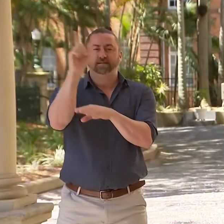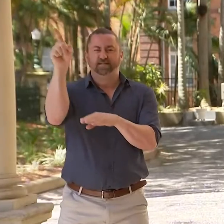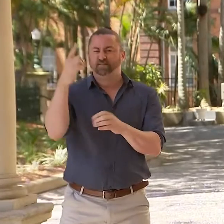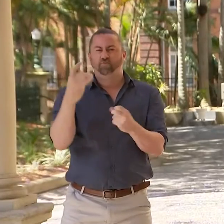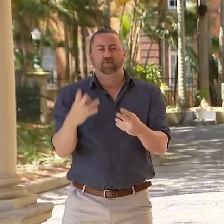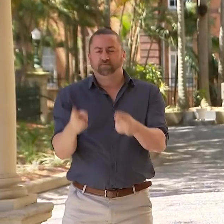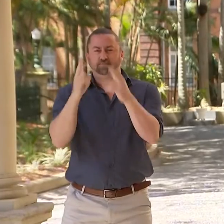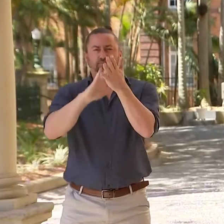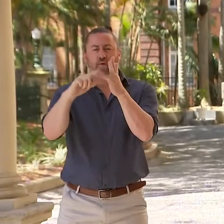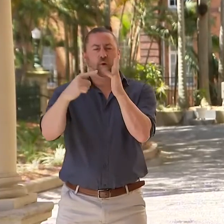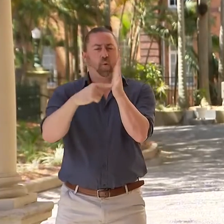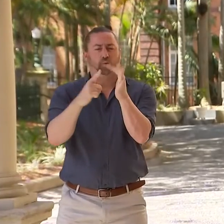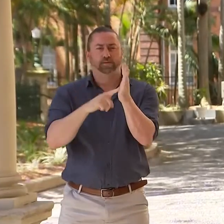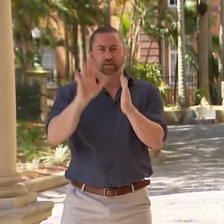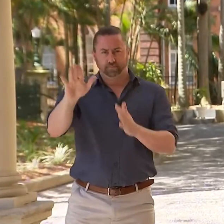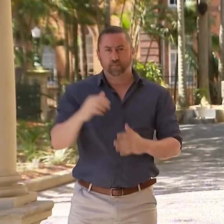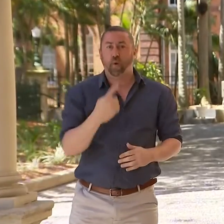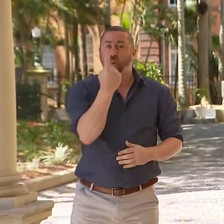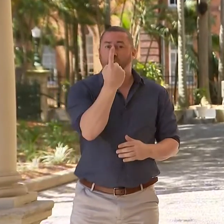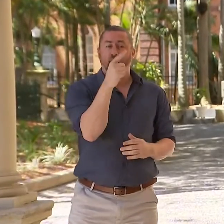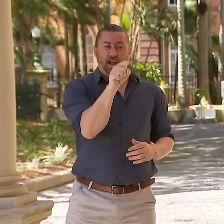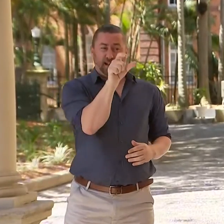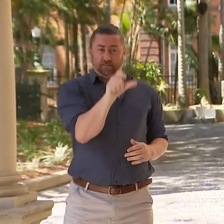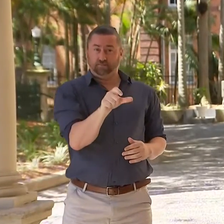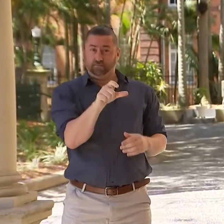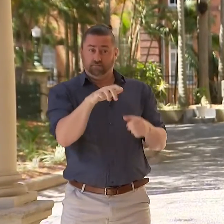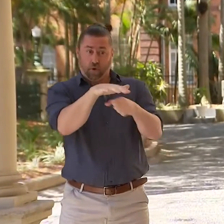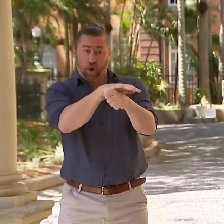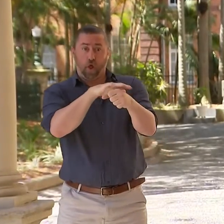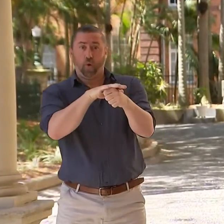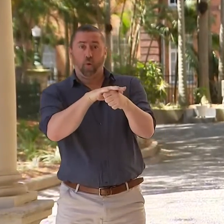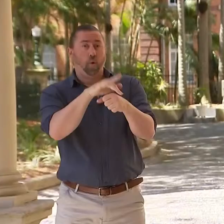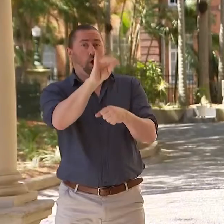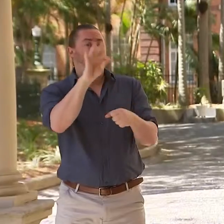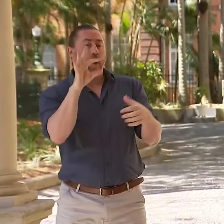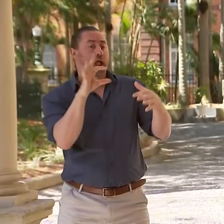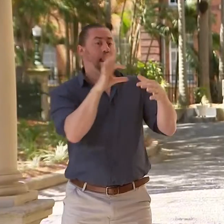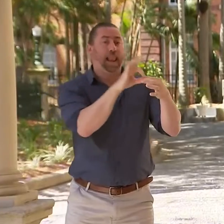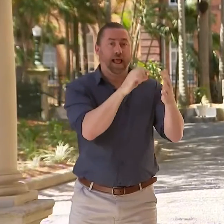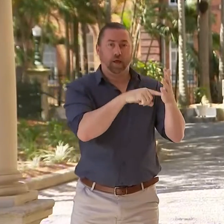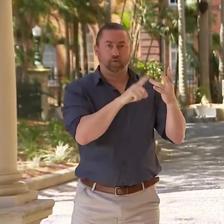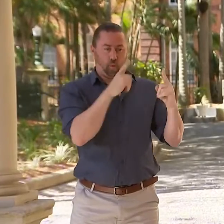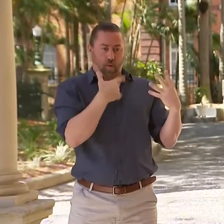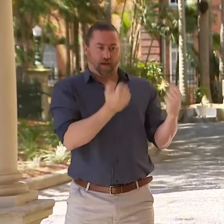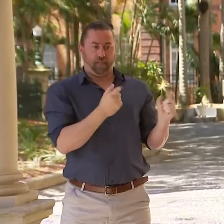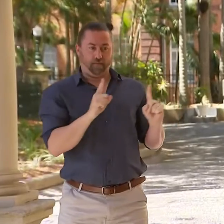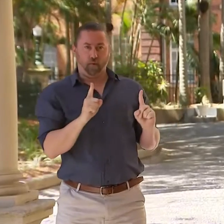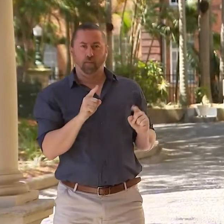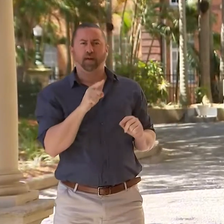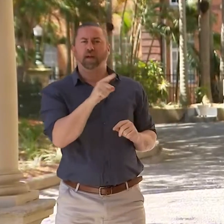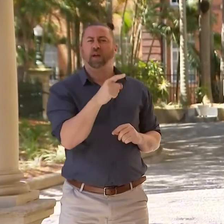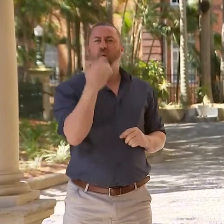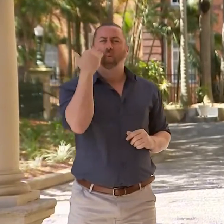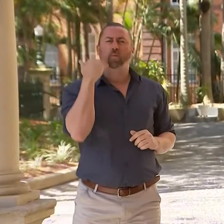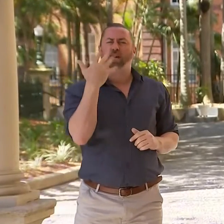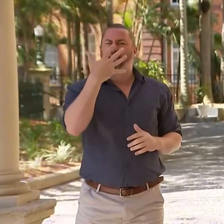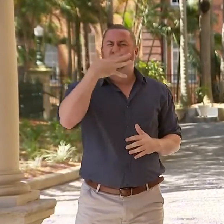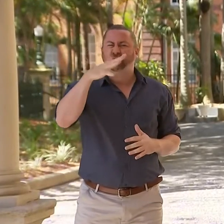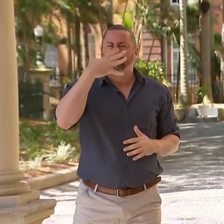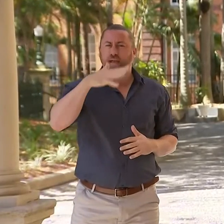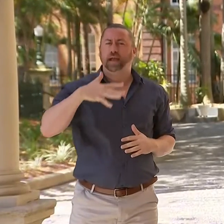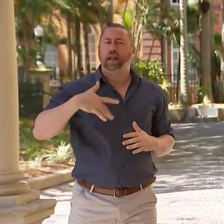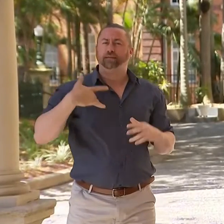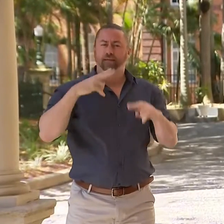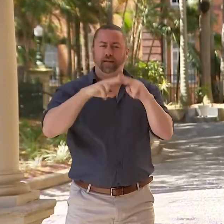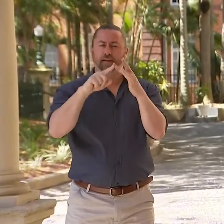detected in hotel quarantine. 1 is a new local case not linked to the current clusters. It's a woman in her 50s who lives in